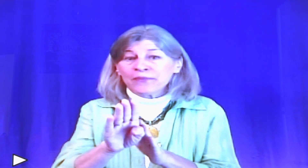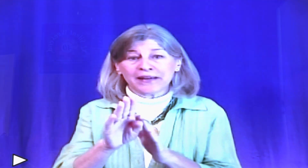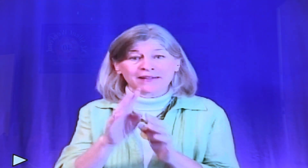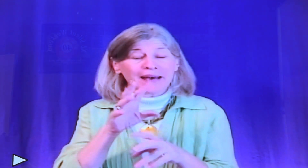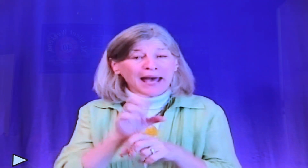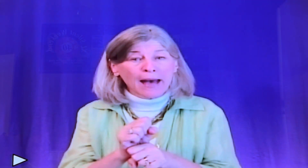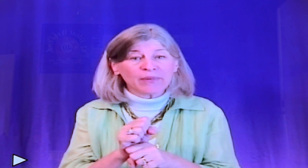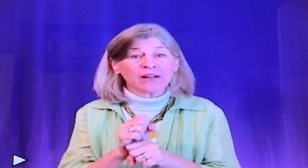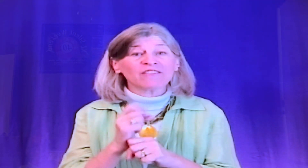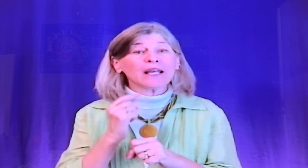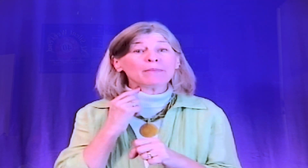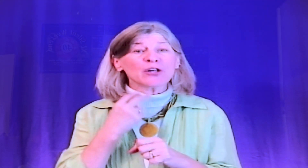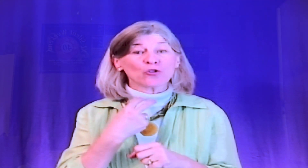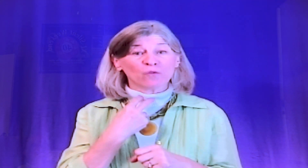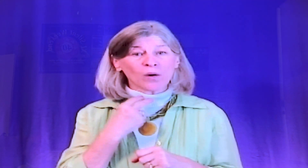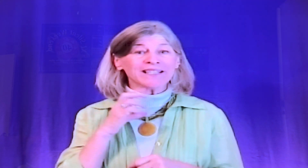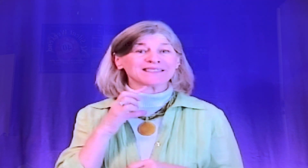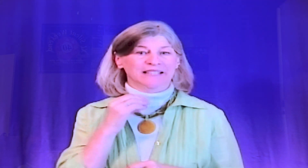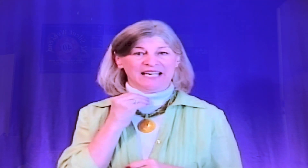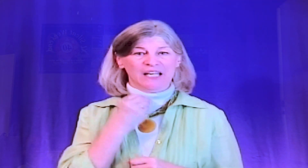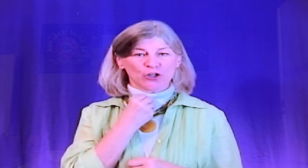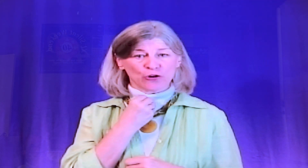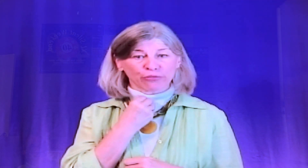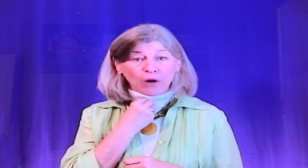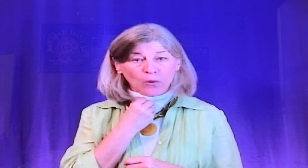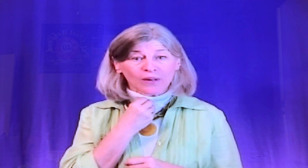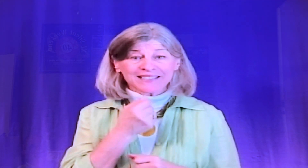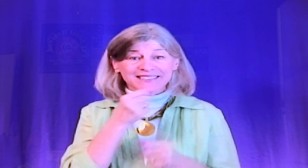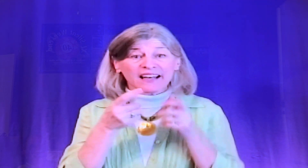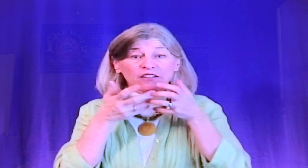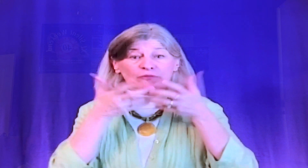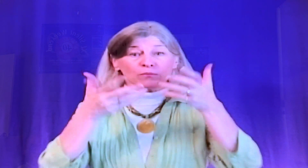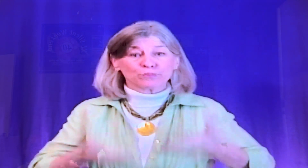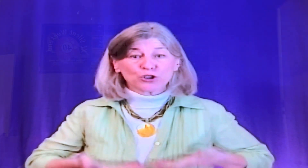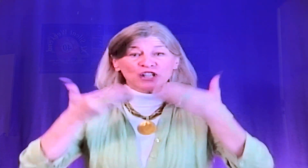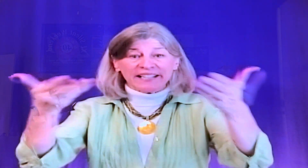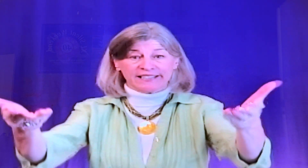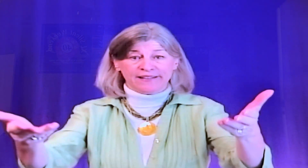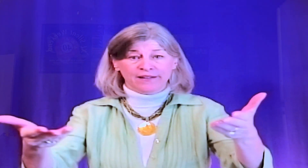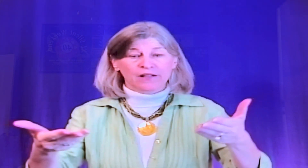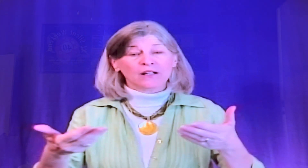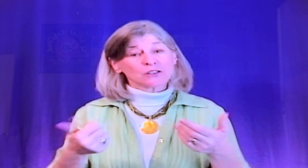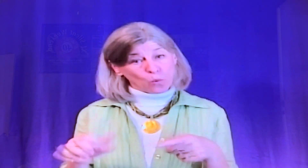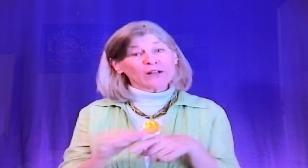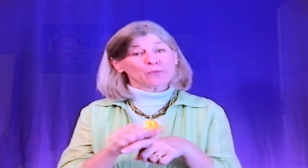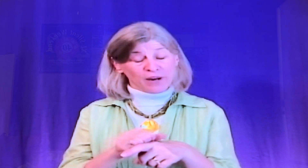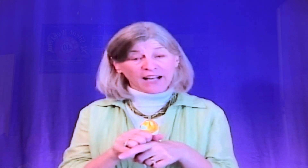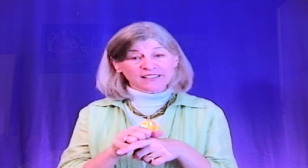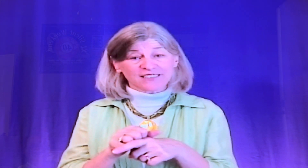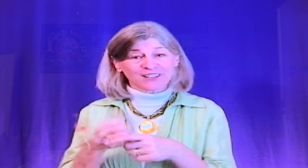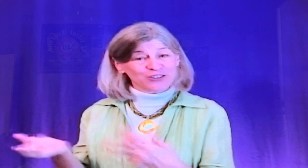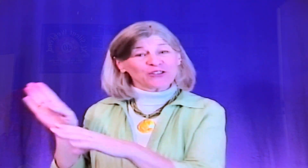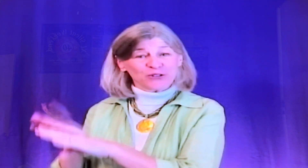Developing the habit of keeping your voice in your throat instead of projecting. So when you practice, shut the